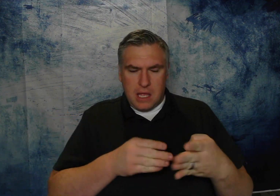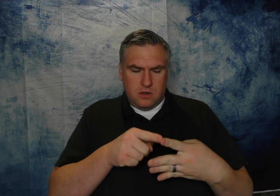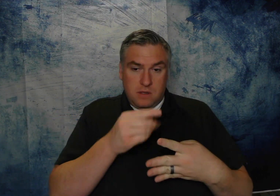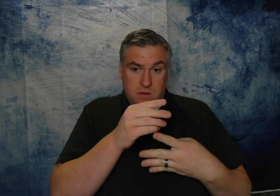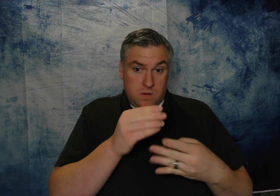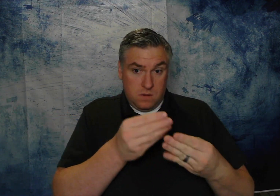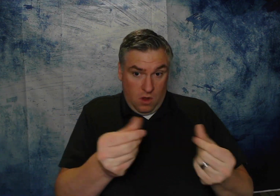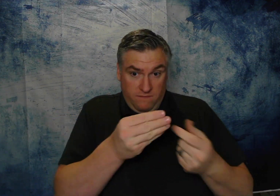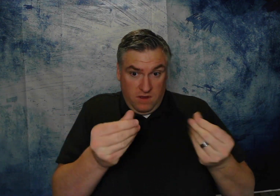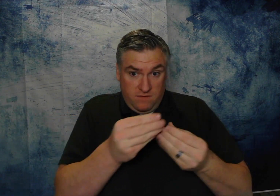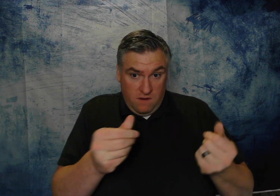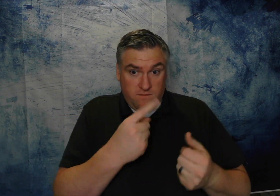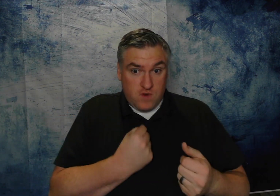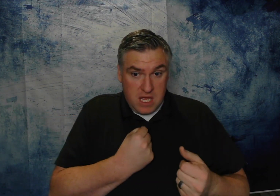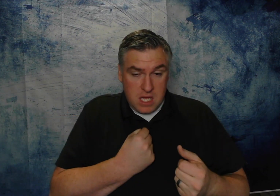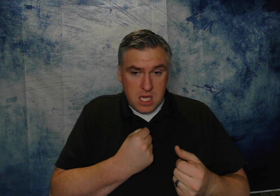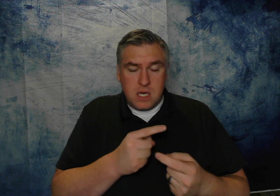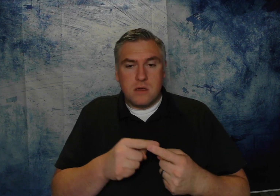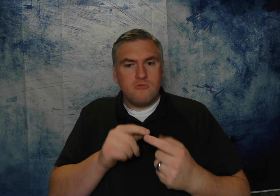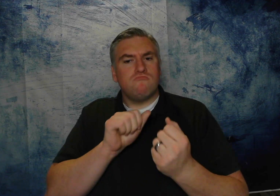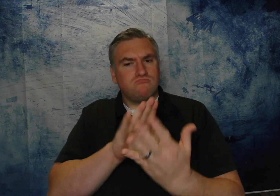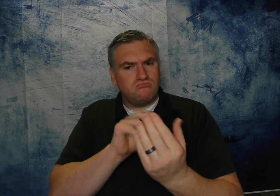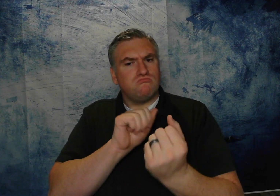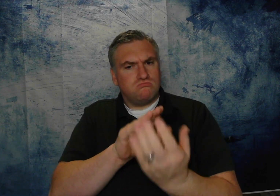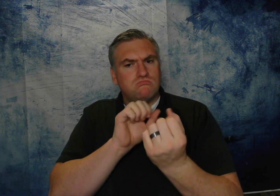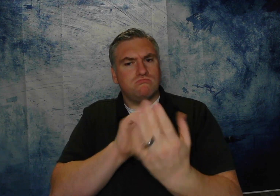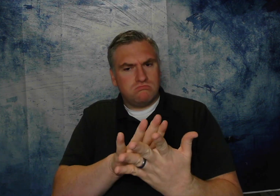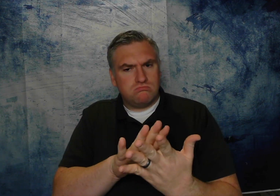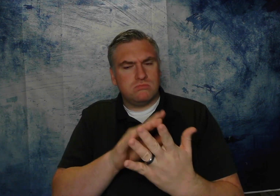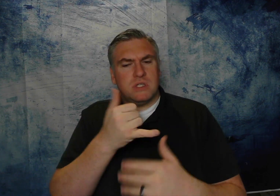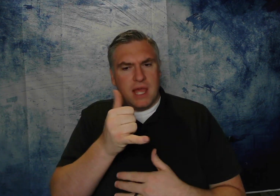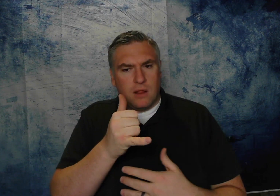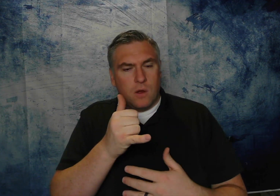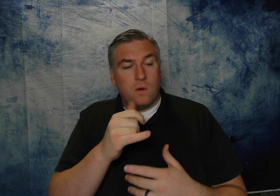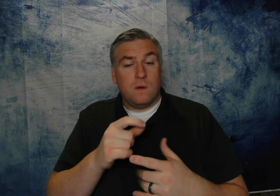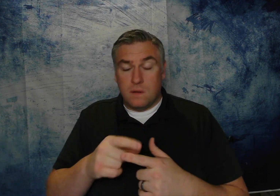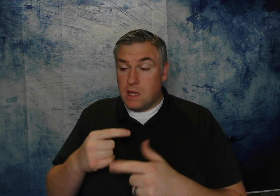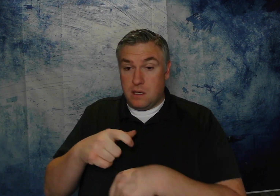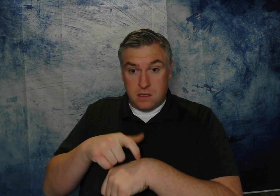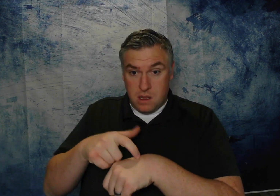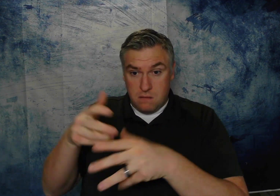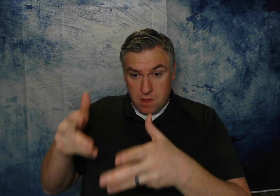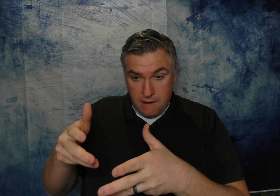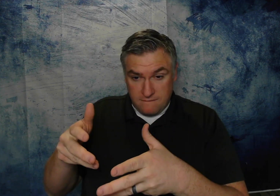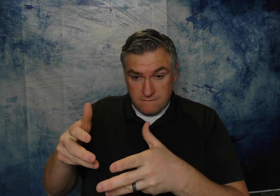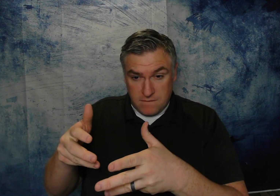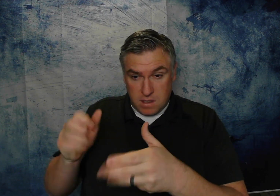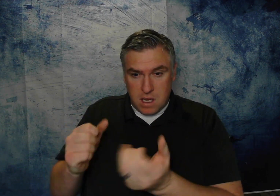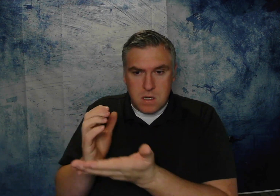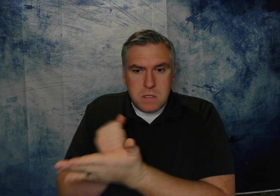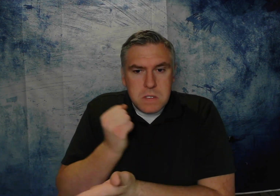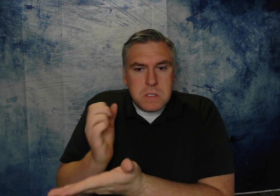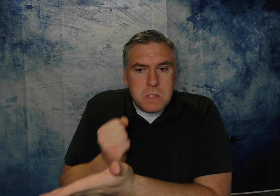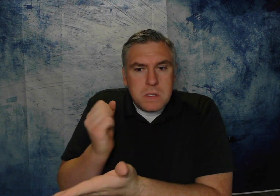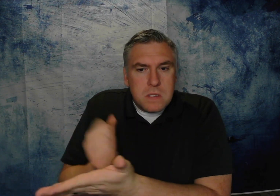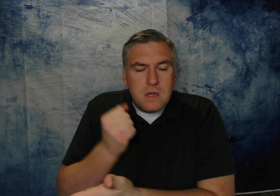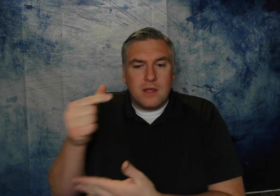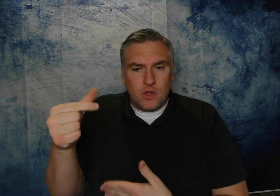time. So we solve the red stuff, then we approach the yellow stuff, and then whatever time's left, we